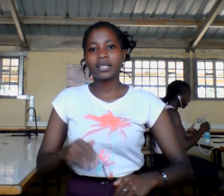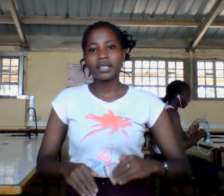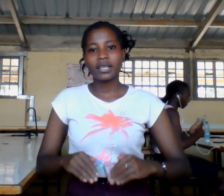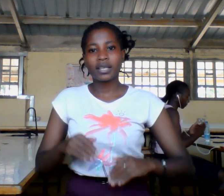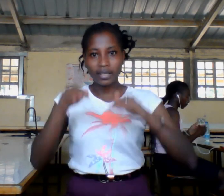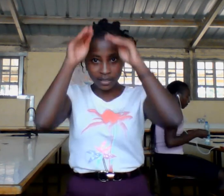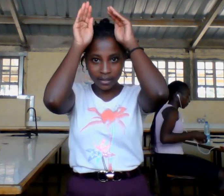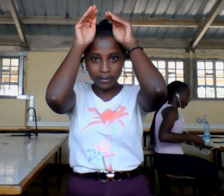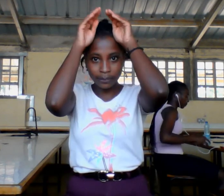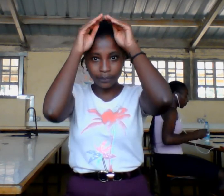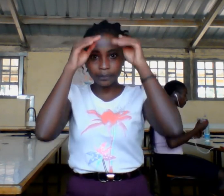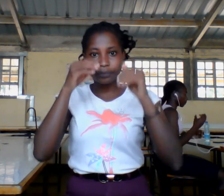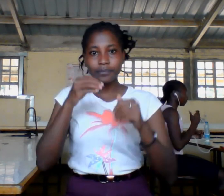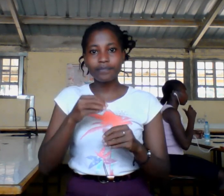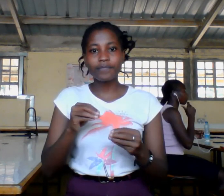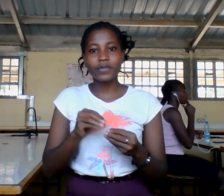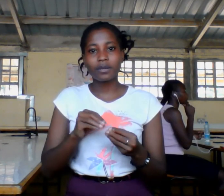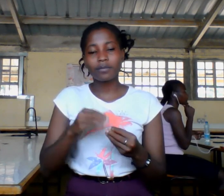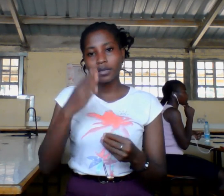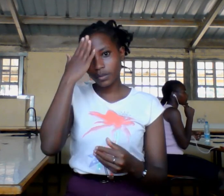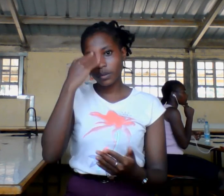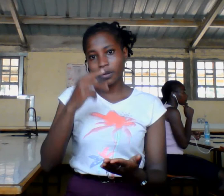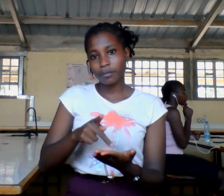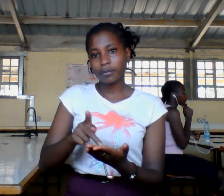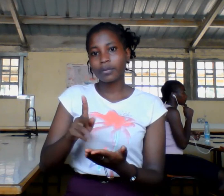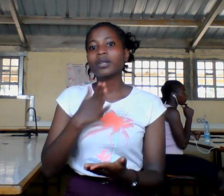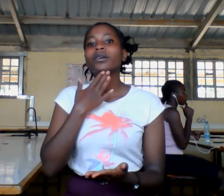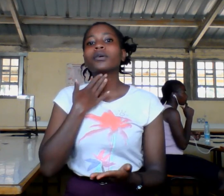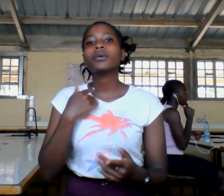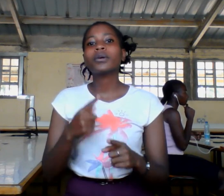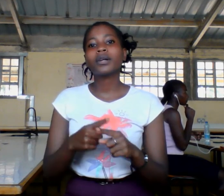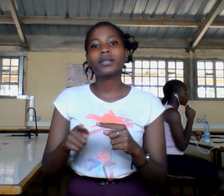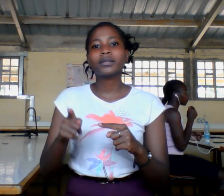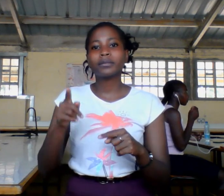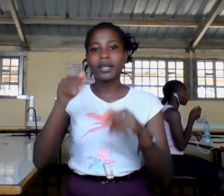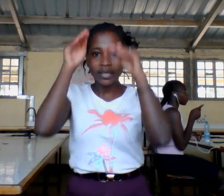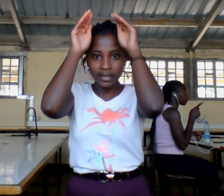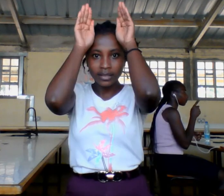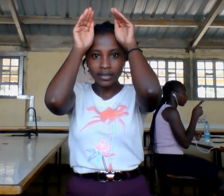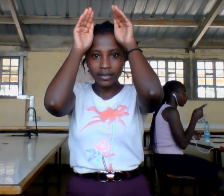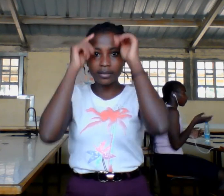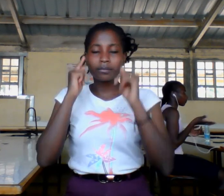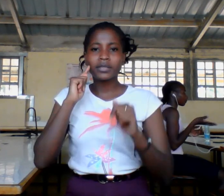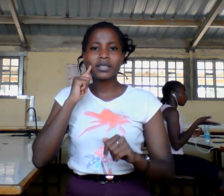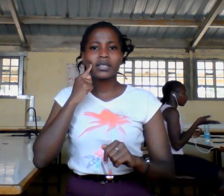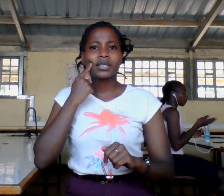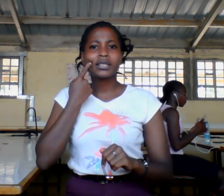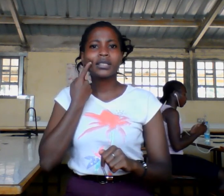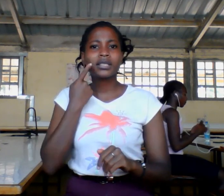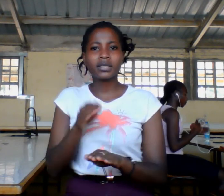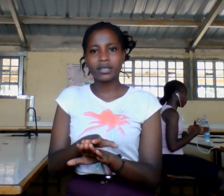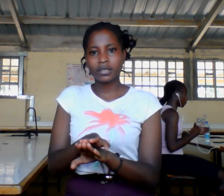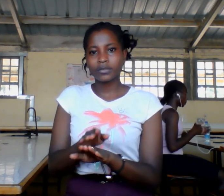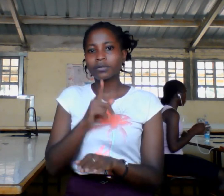supposed to get. At that moment, Rabbit served delicious fish soup to Hyena, and he ended up licking the